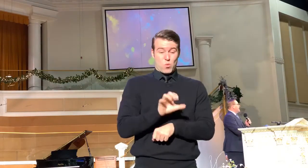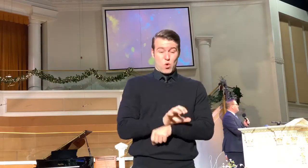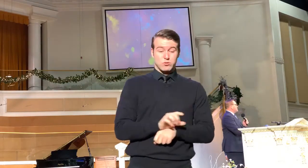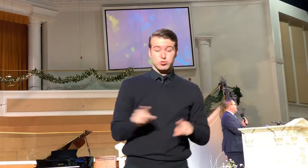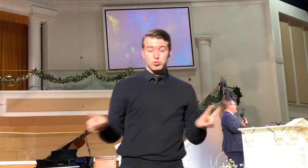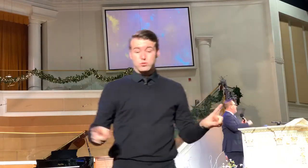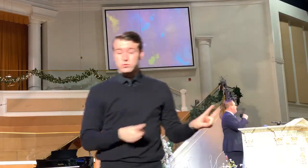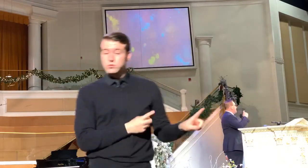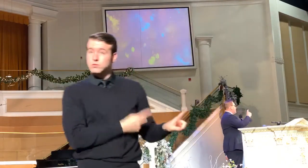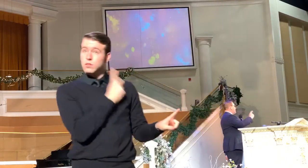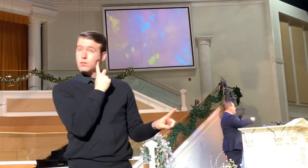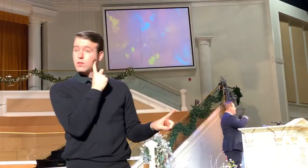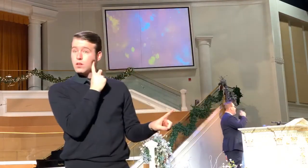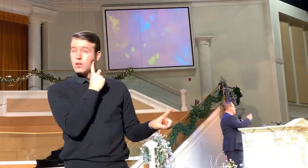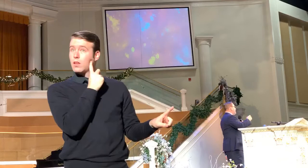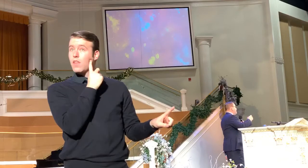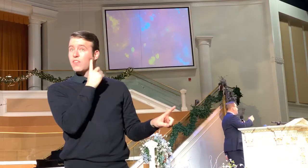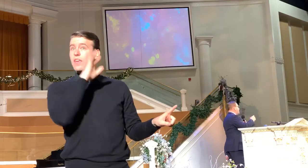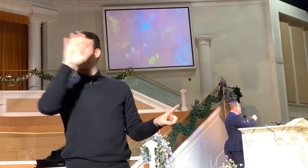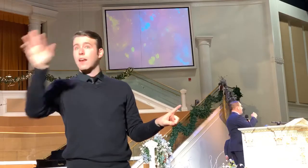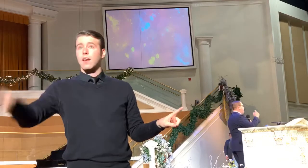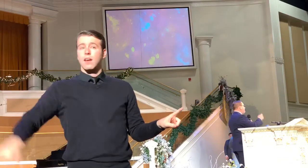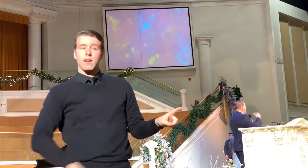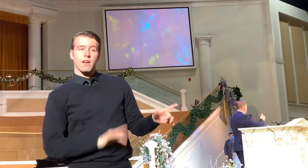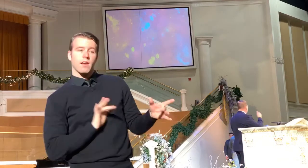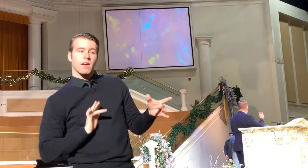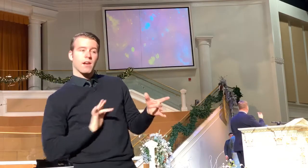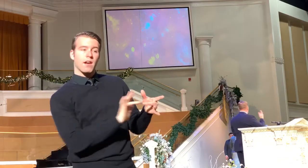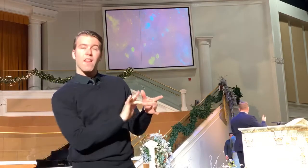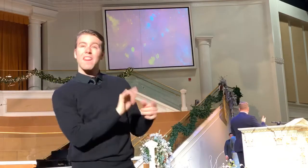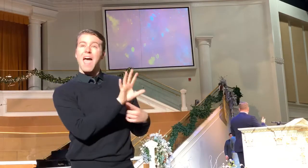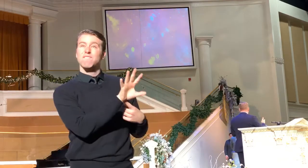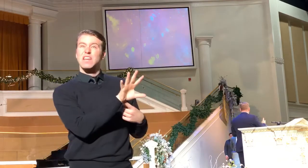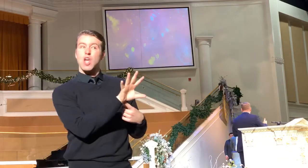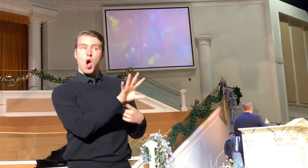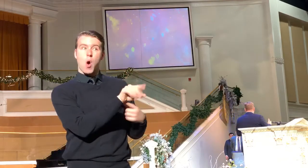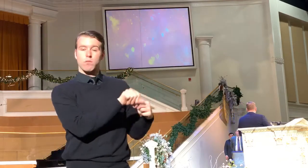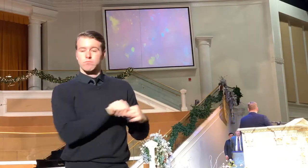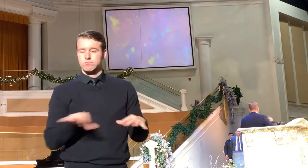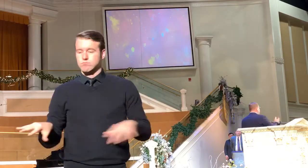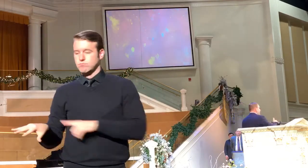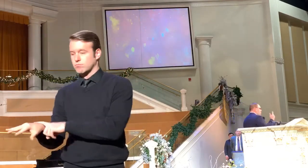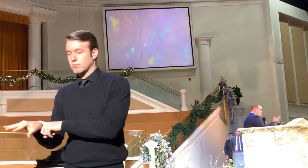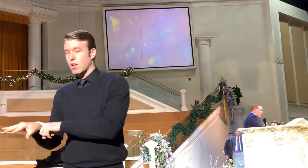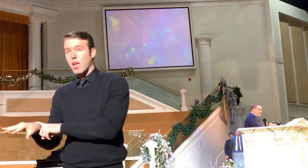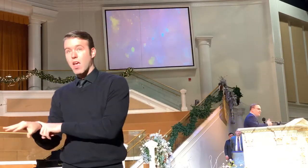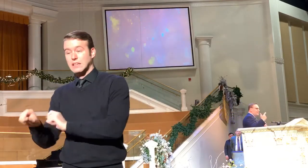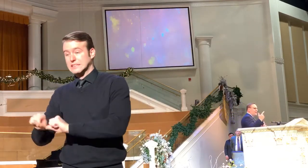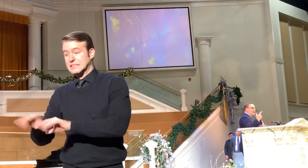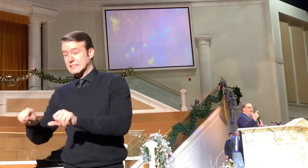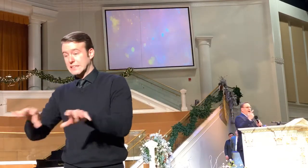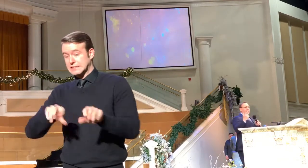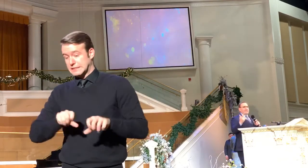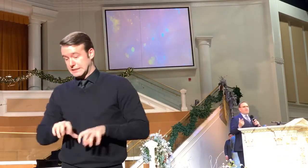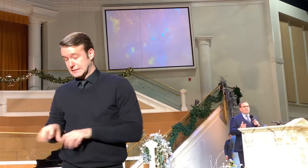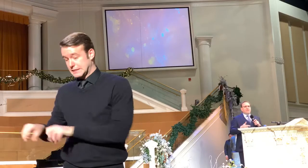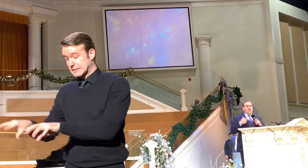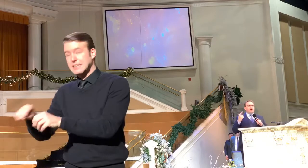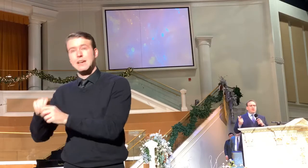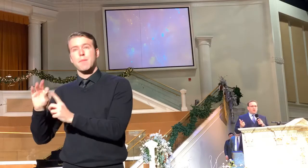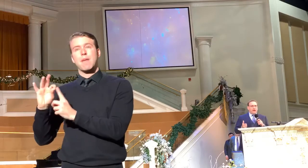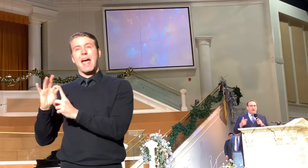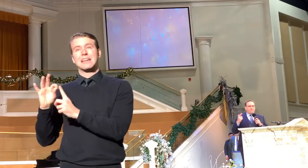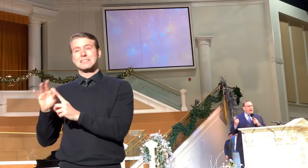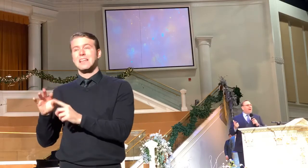Church. And somehow or another, from our internet ministry, that video was recorded and was sent around, I guess you'd